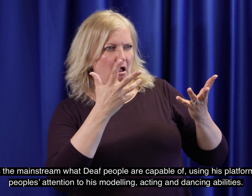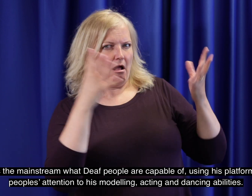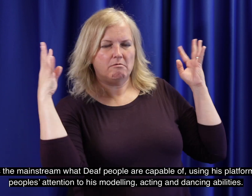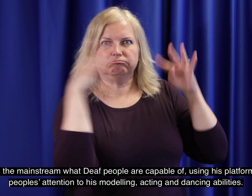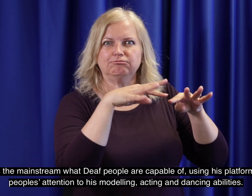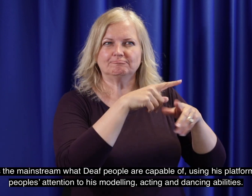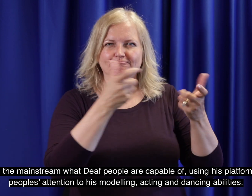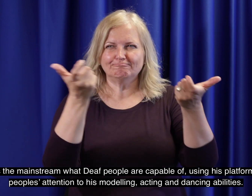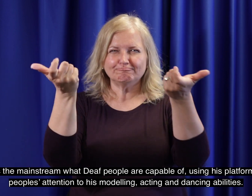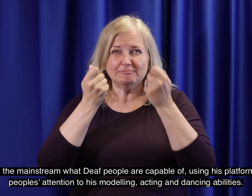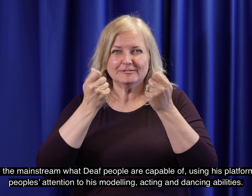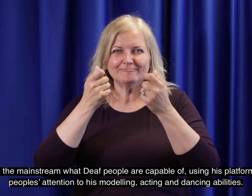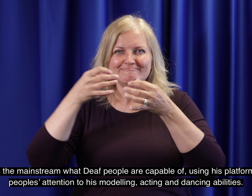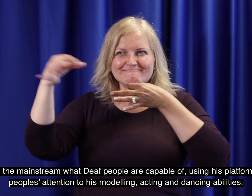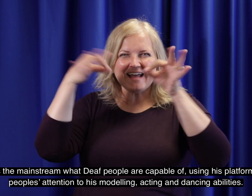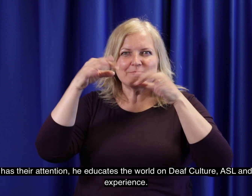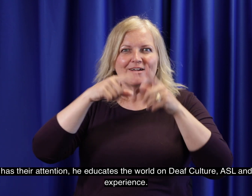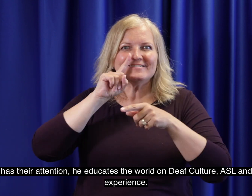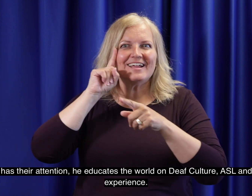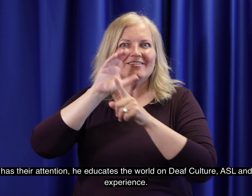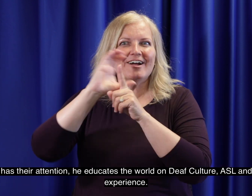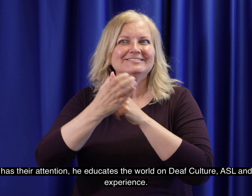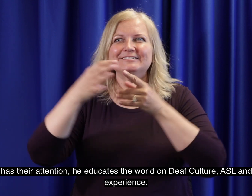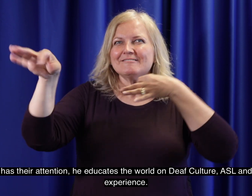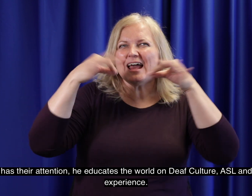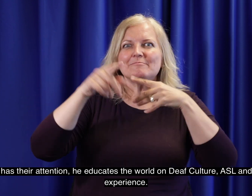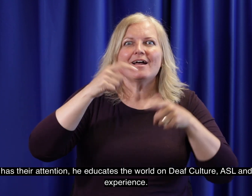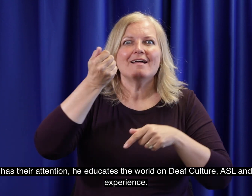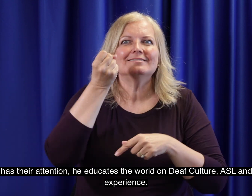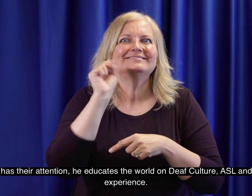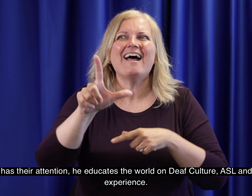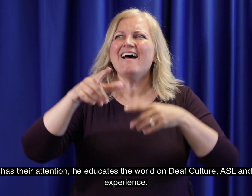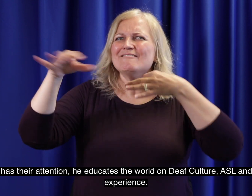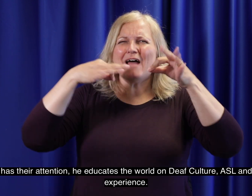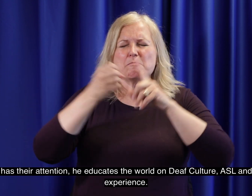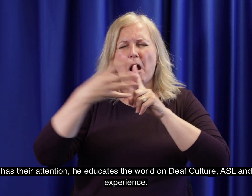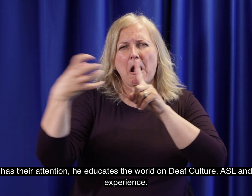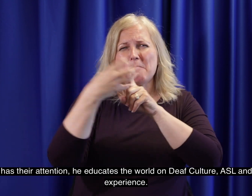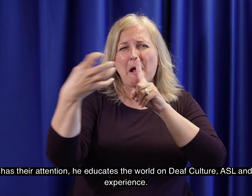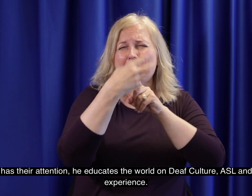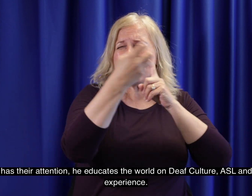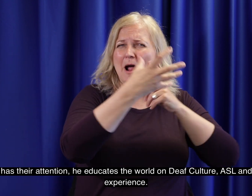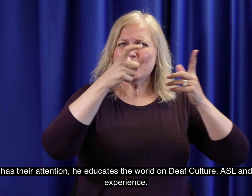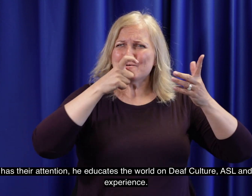his modeling, acting, and dancing abilities. While he has their attention, he educates the world on deaf